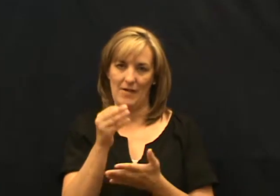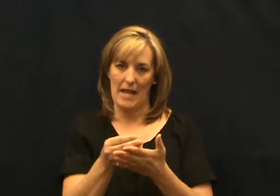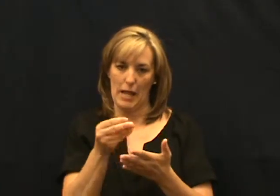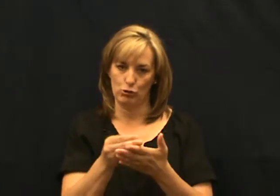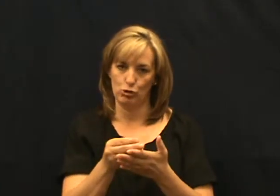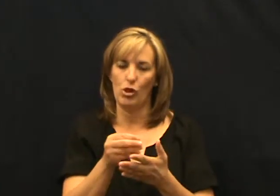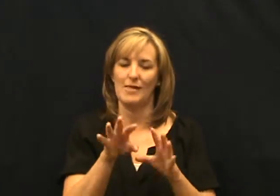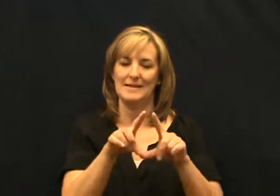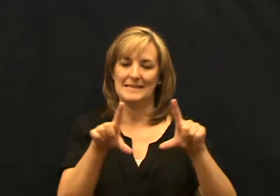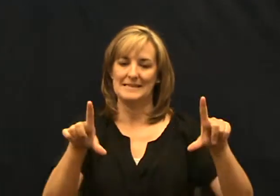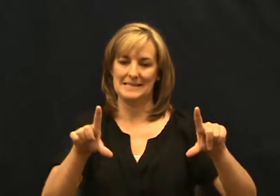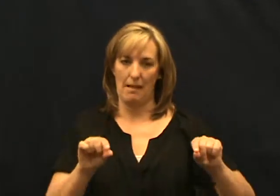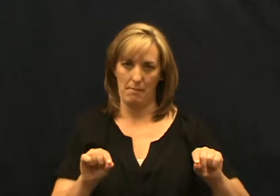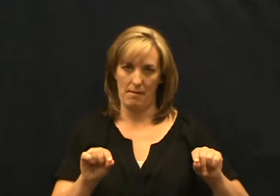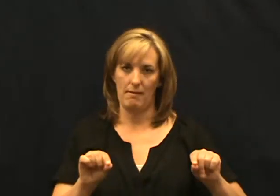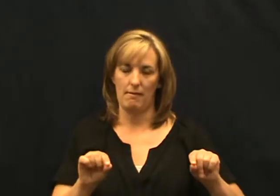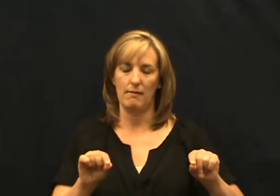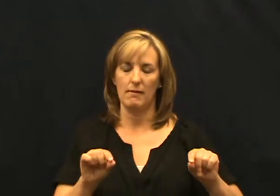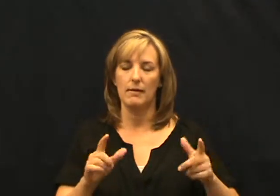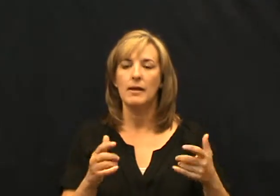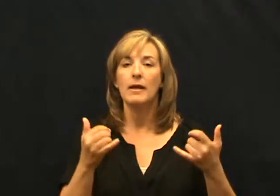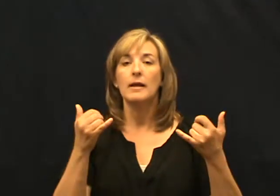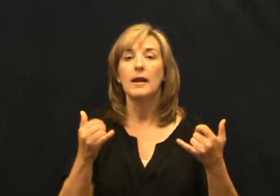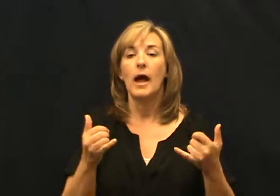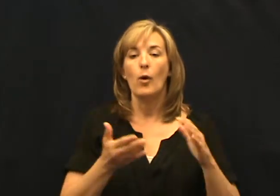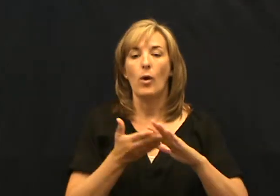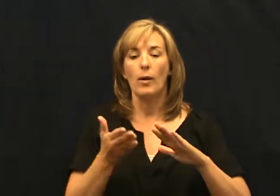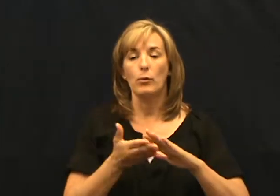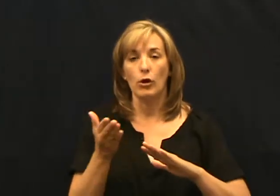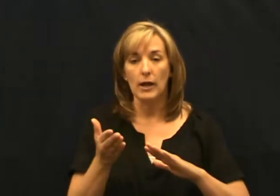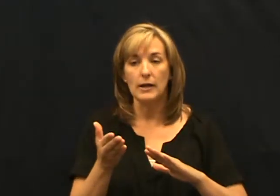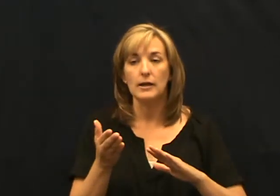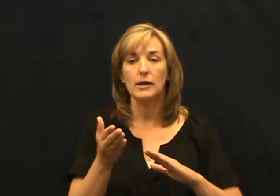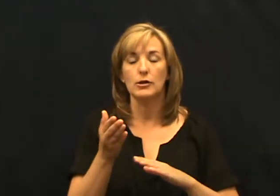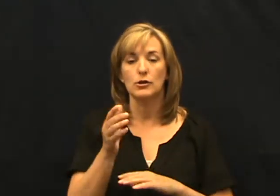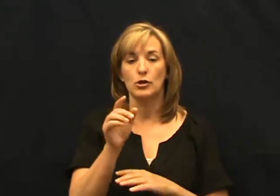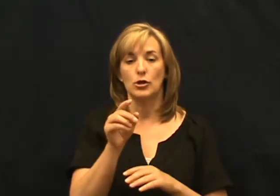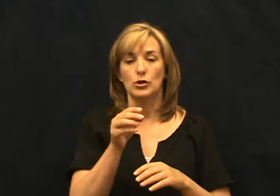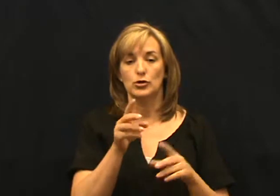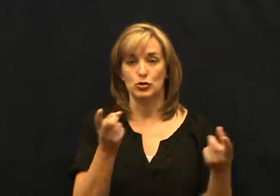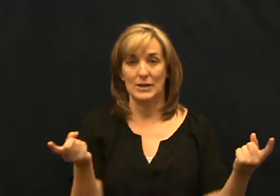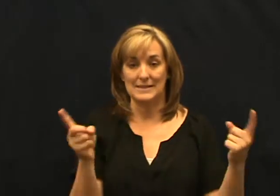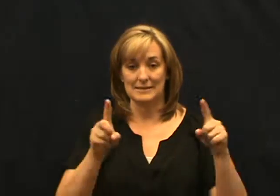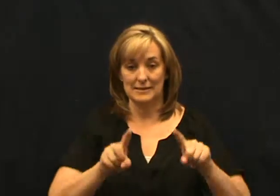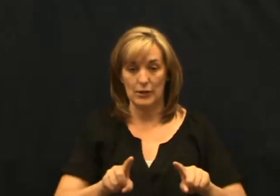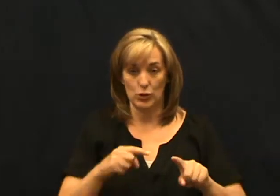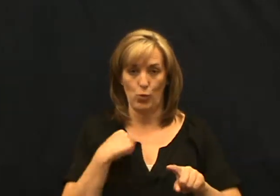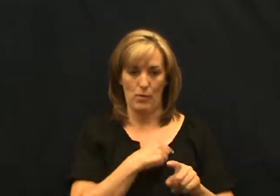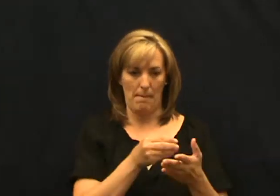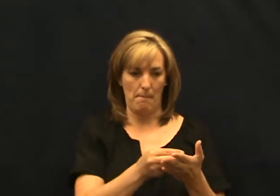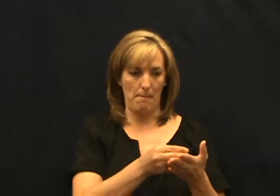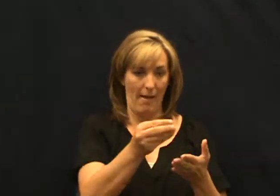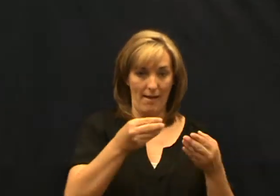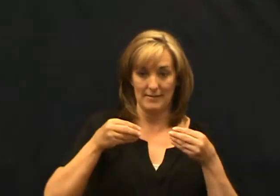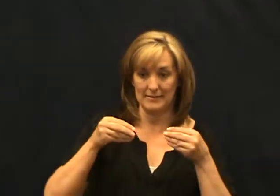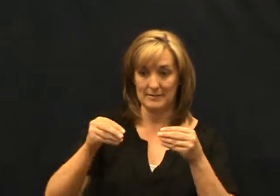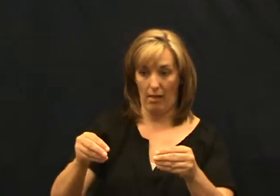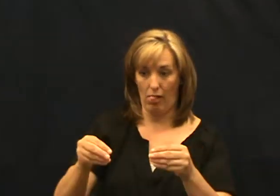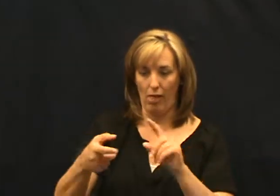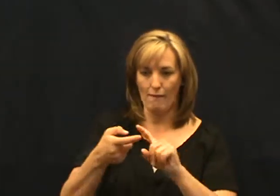where we buy a good or a service from a supplier, for example, or we sell a good or service to